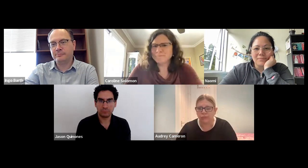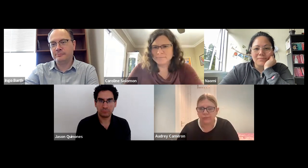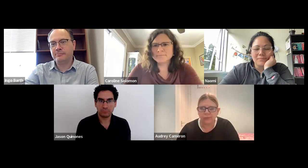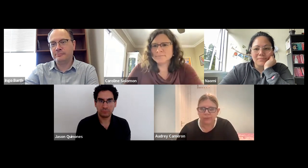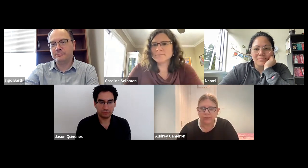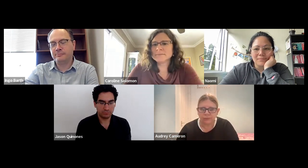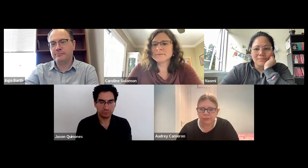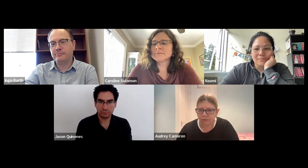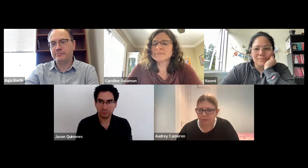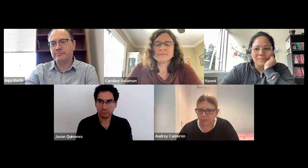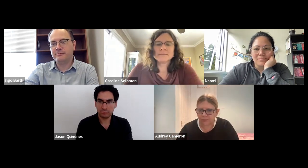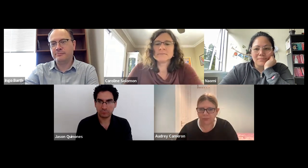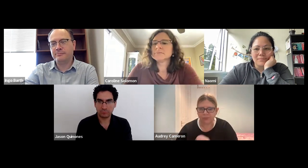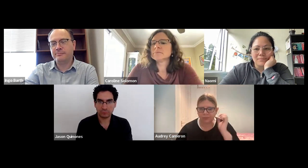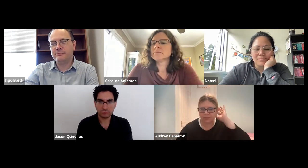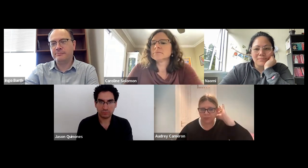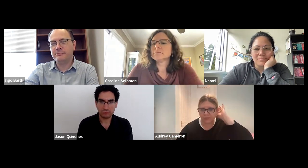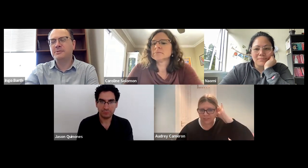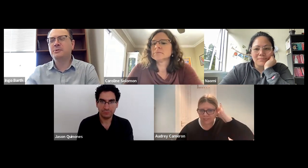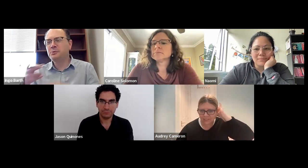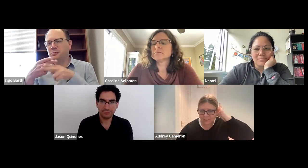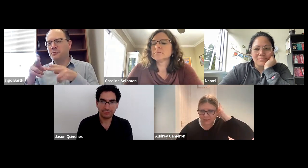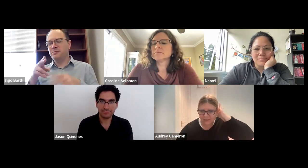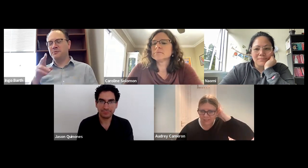This is Audrey. Should we go ahead and read this first?